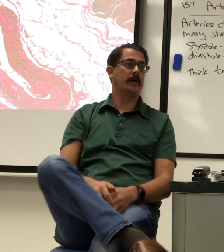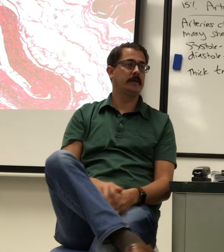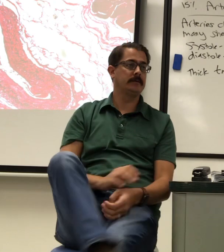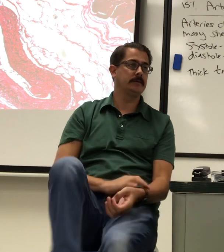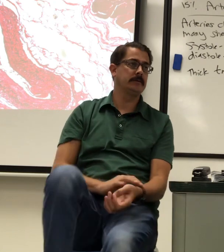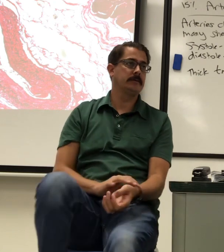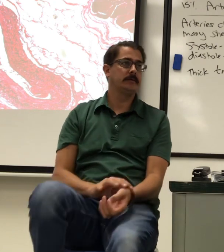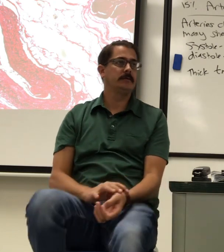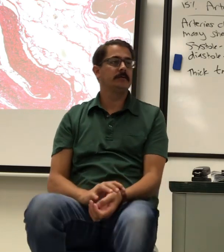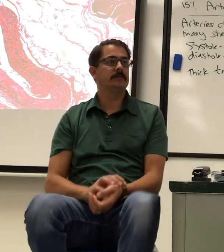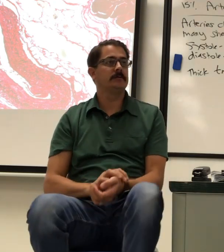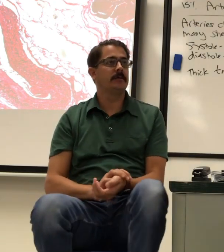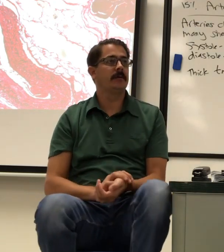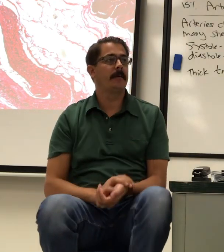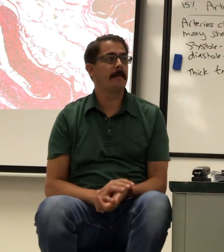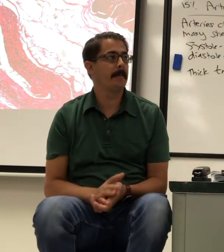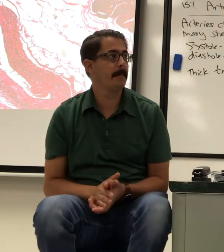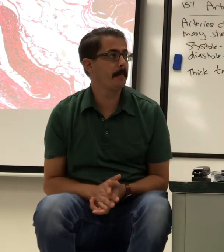vessels.